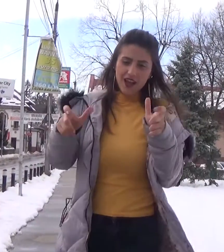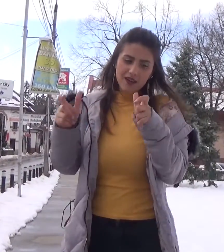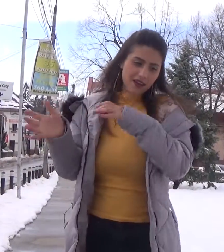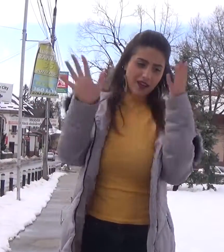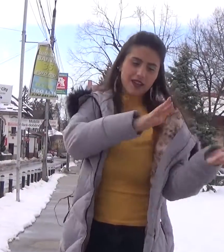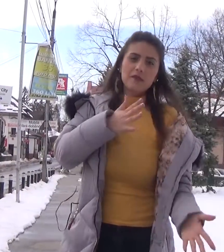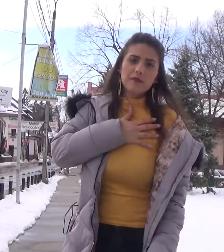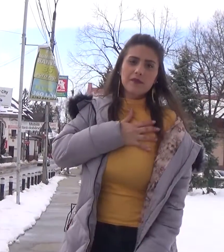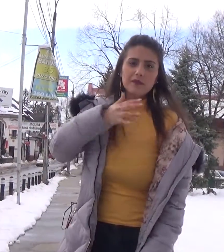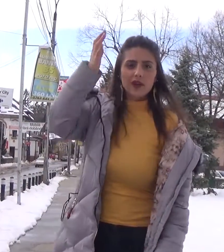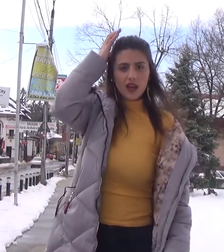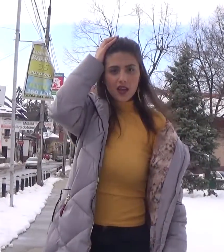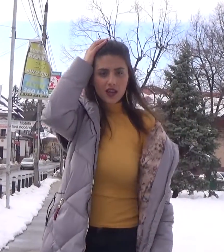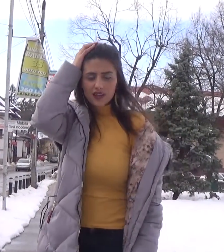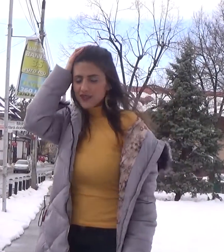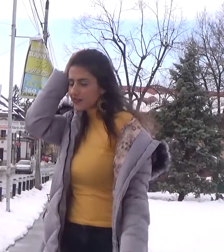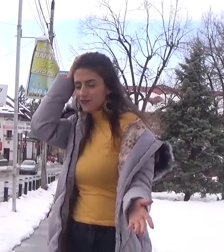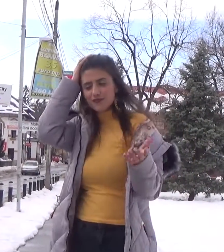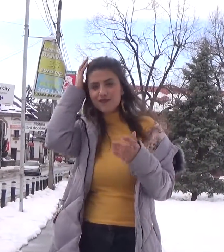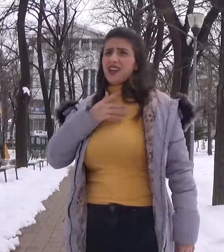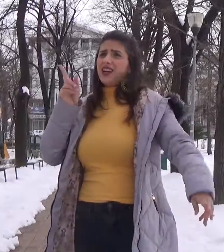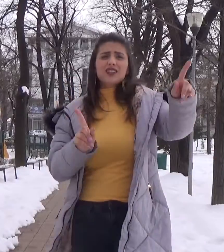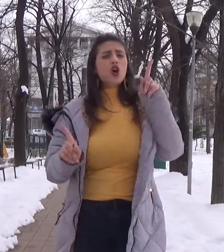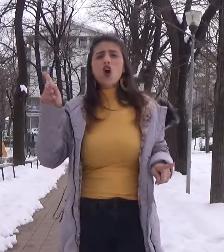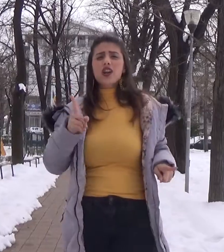It's like the walls are caving in.